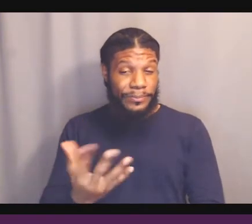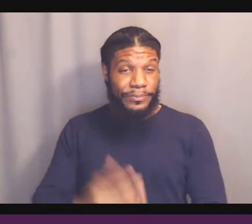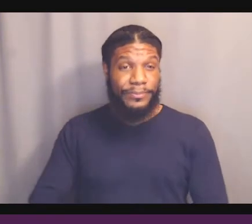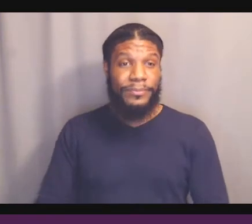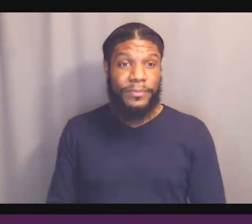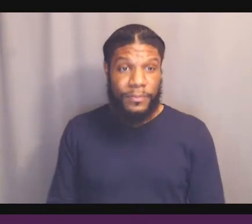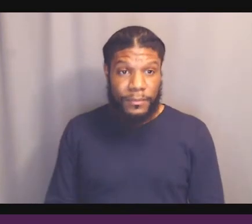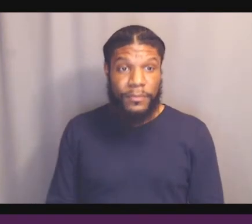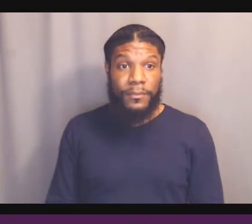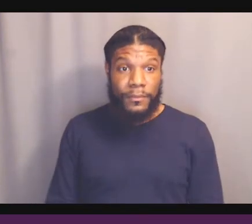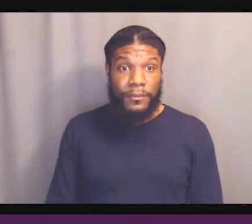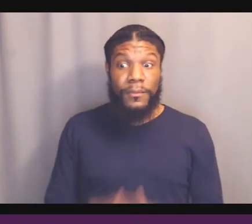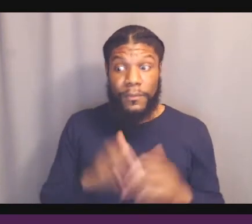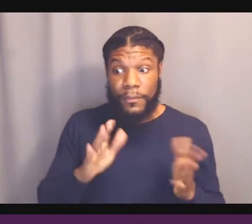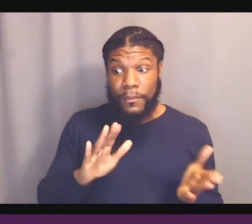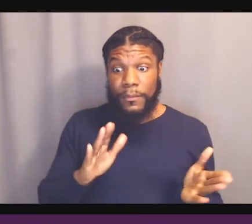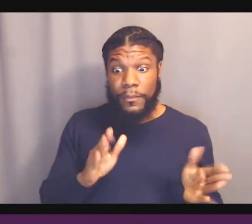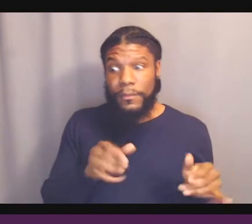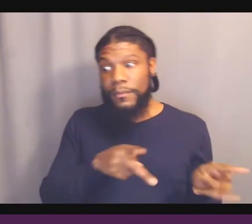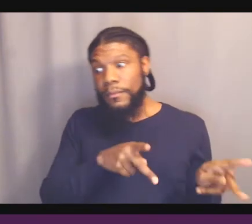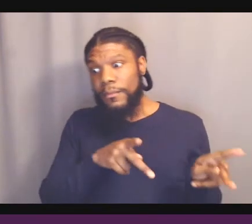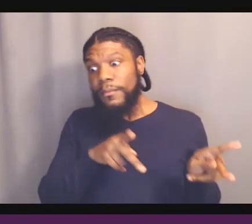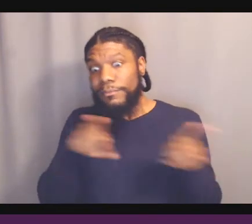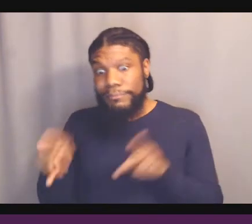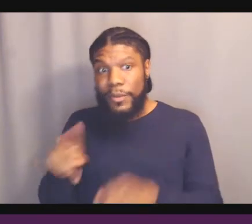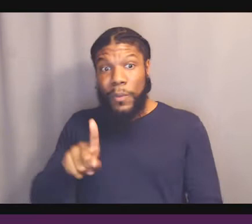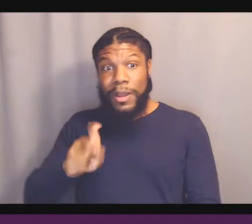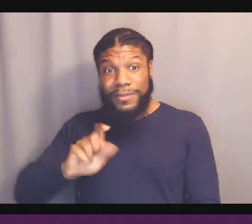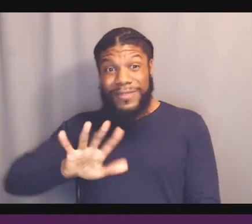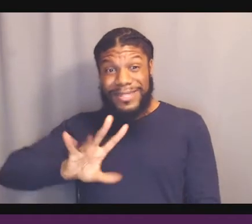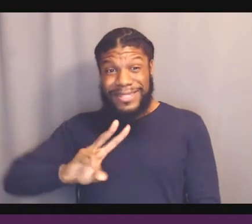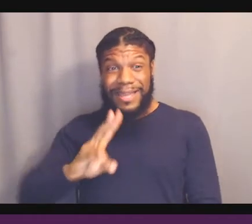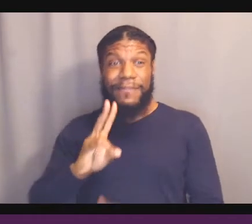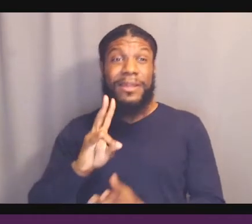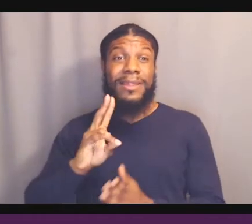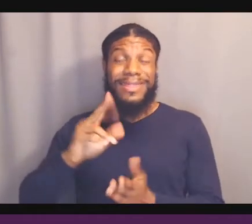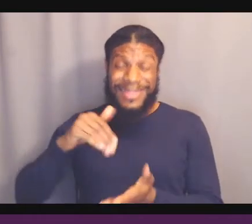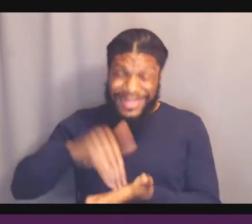That's 157 hours. Well,